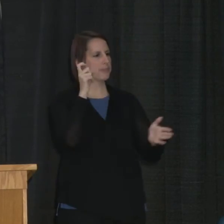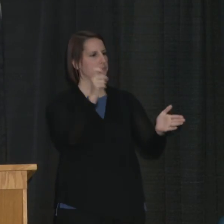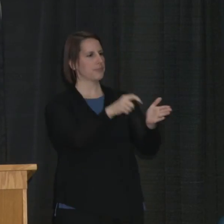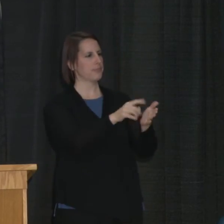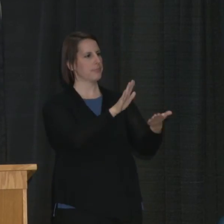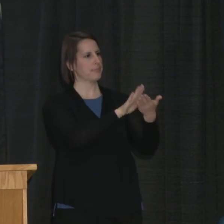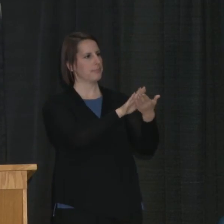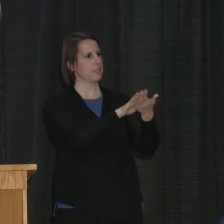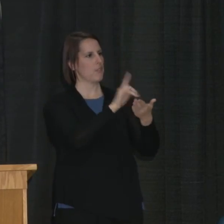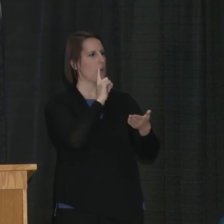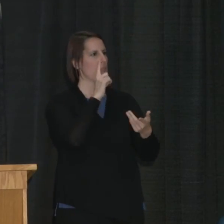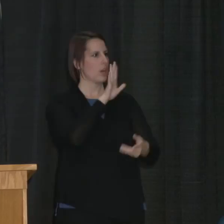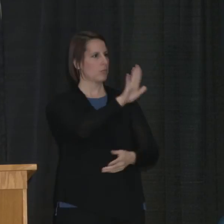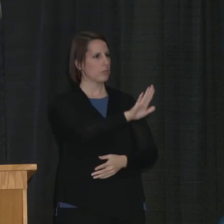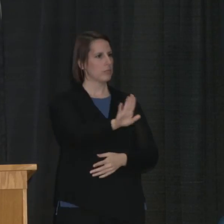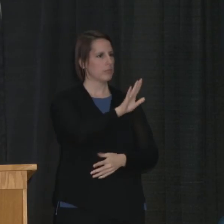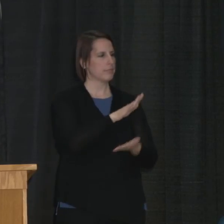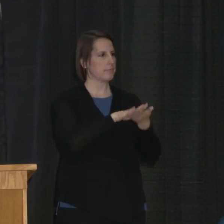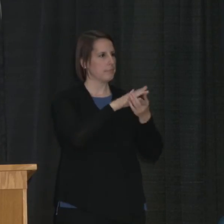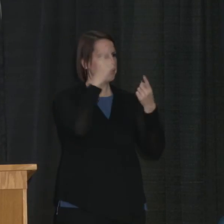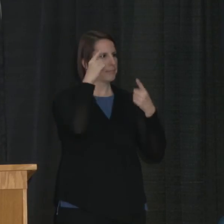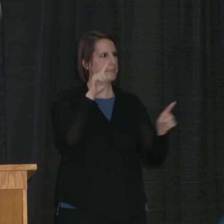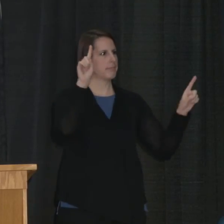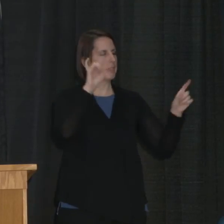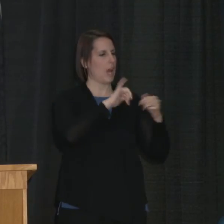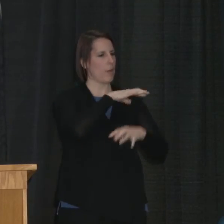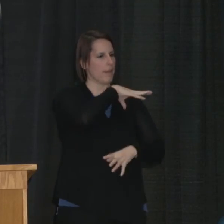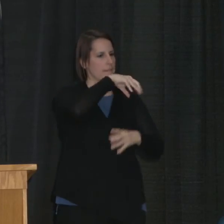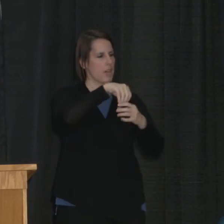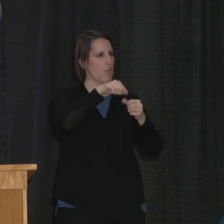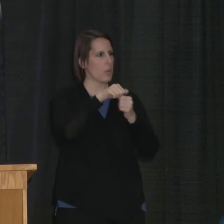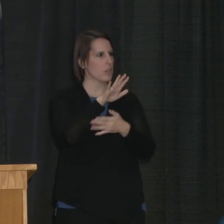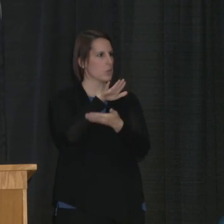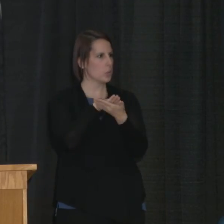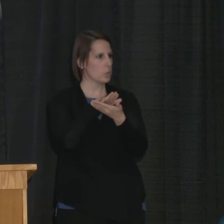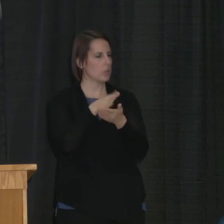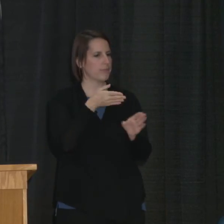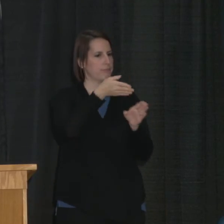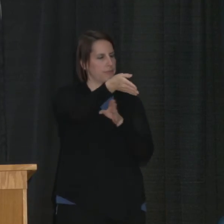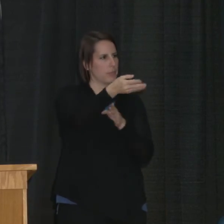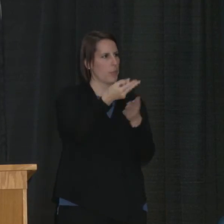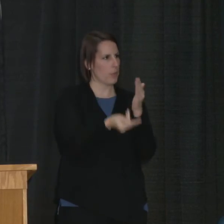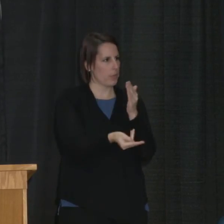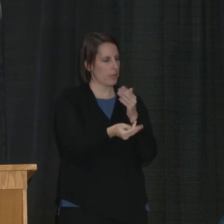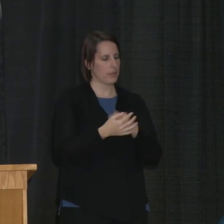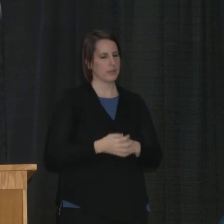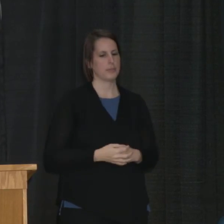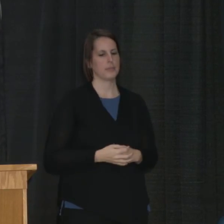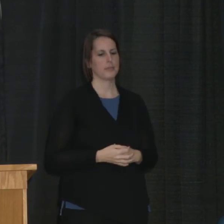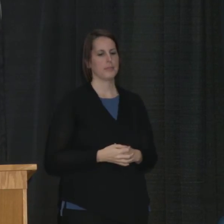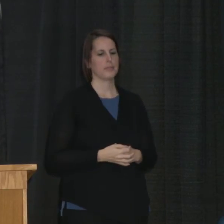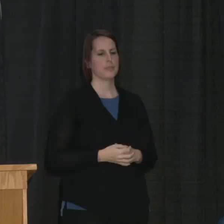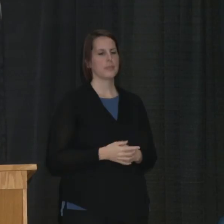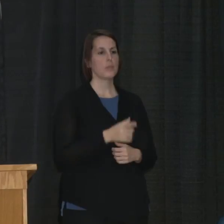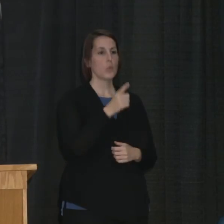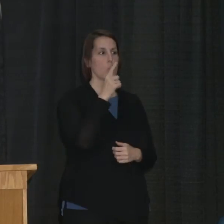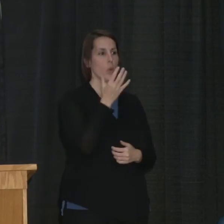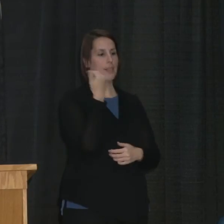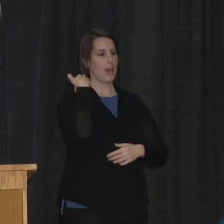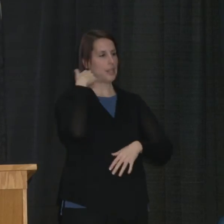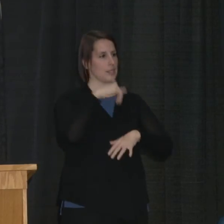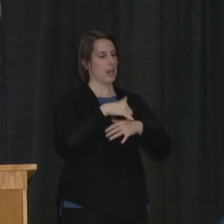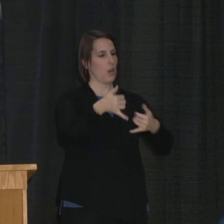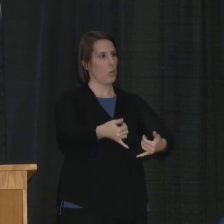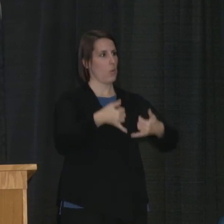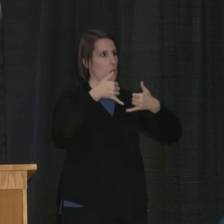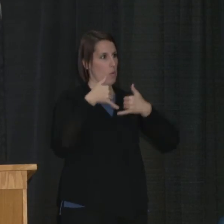achievement and the contribution that they made to their class and to industry. I would like all those students that were here last evening